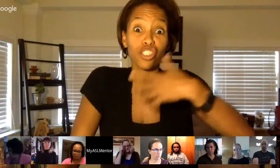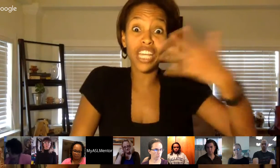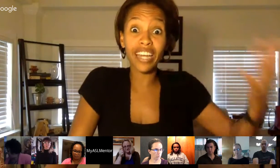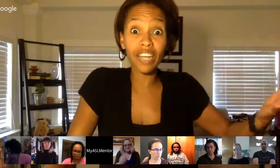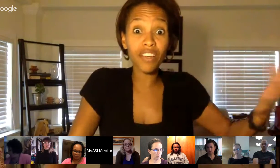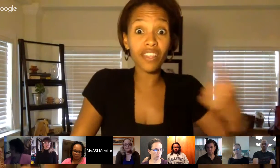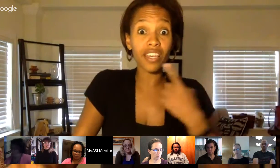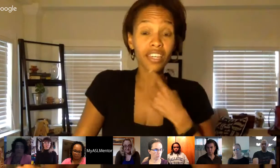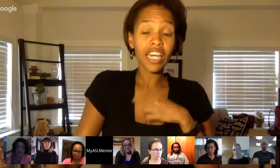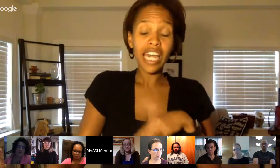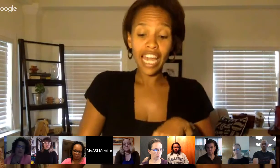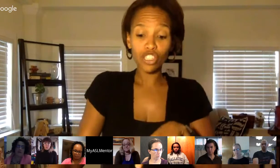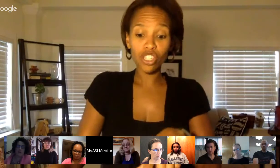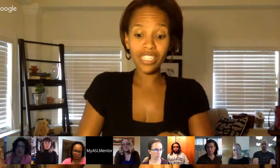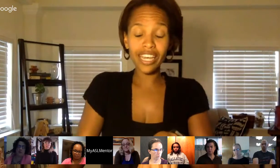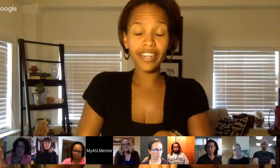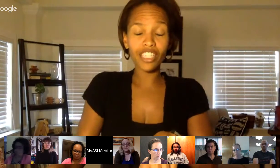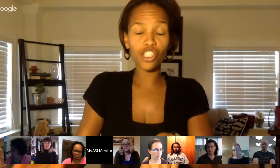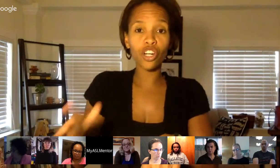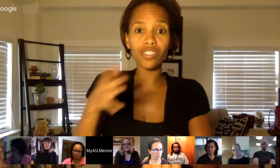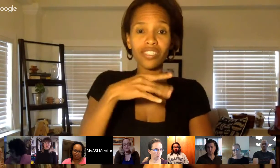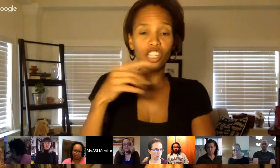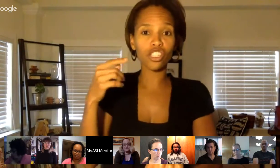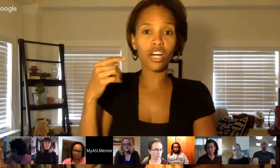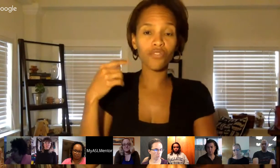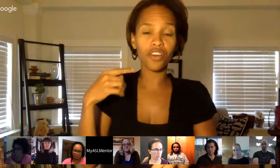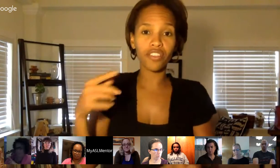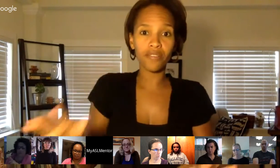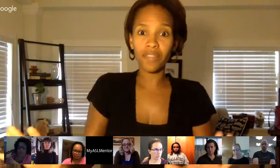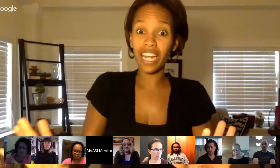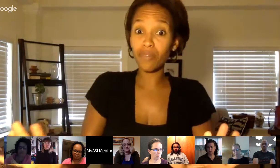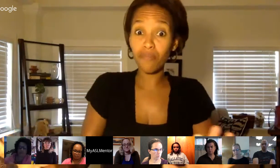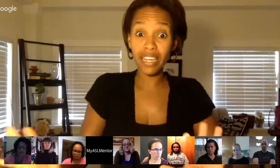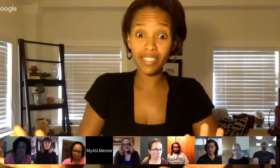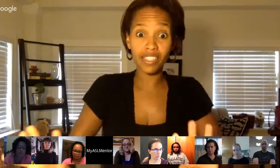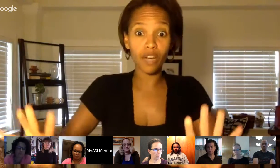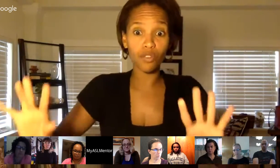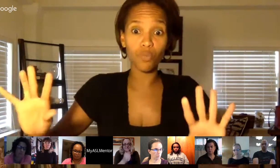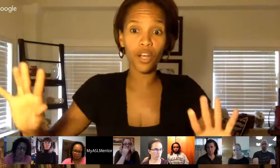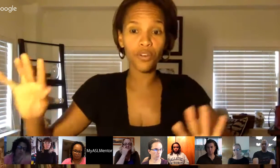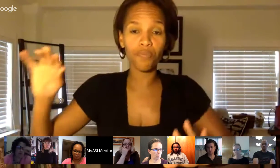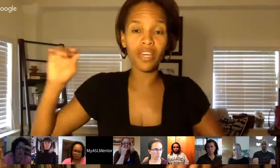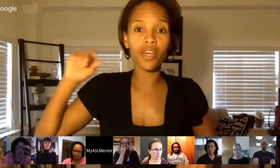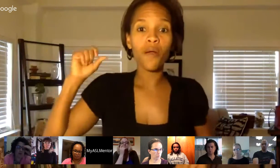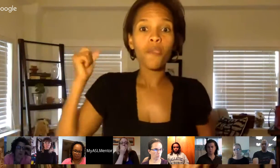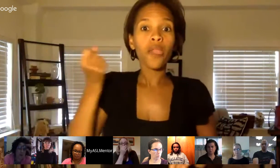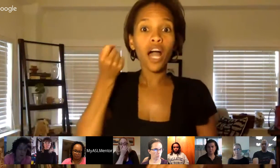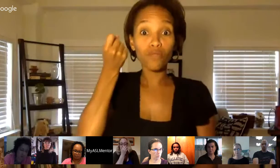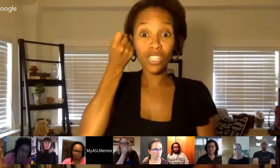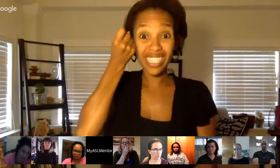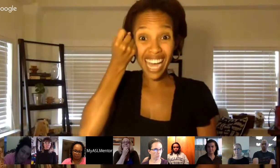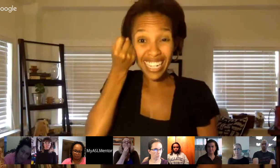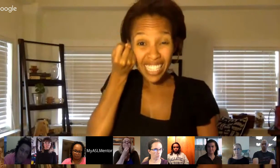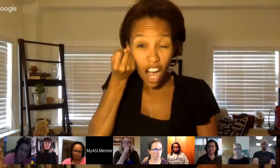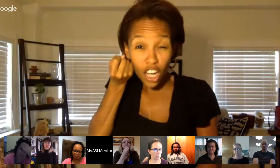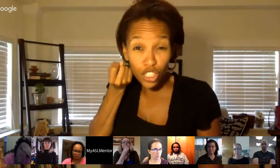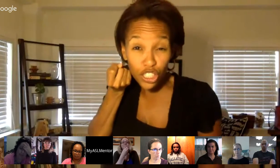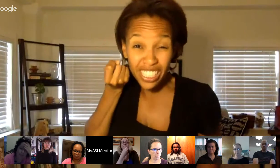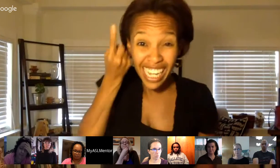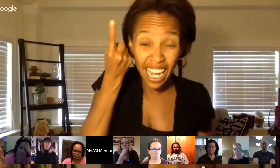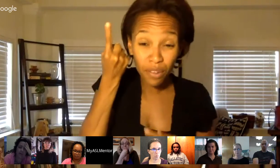going to understand everything. And she said, she starts the section off with, and I'm going to mess this up, so bear with me. She